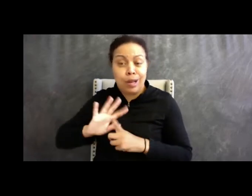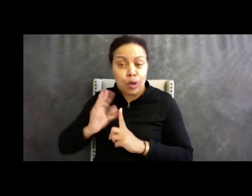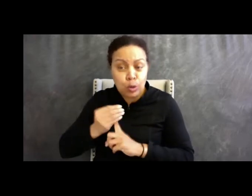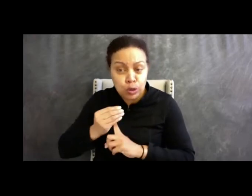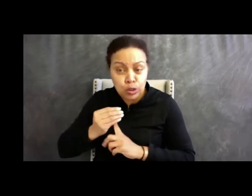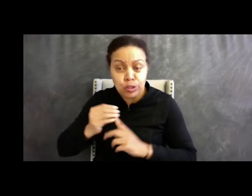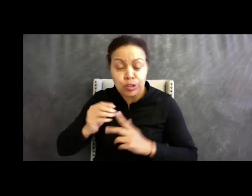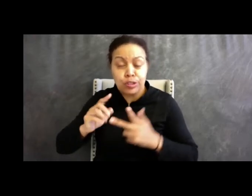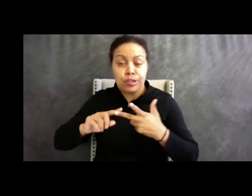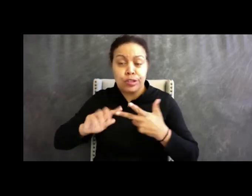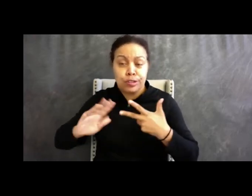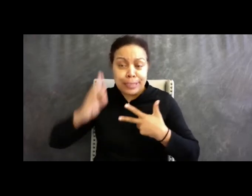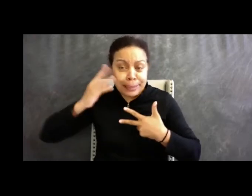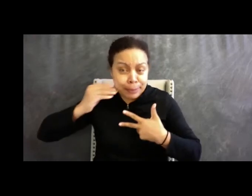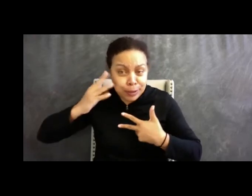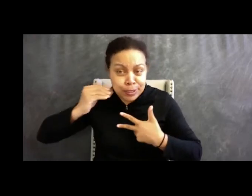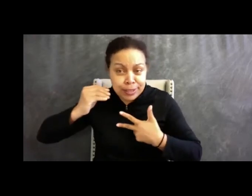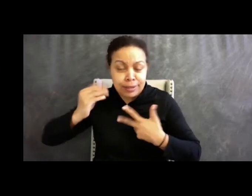experience.